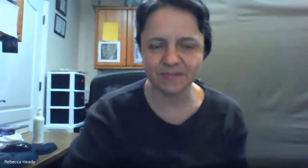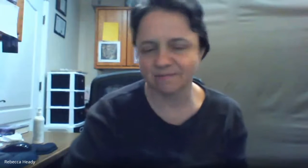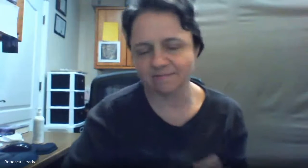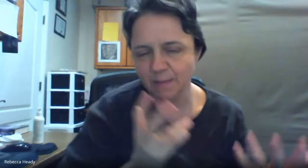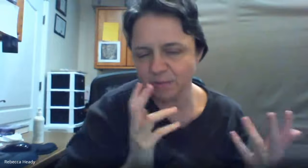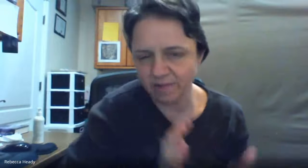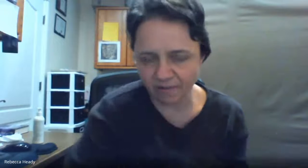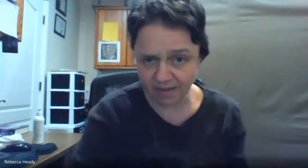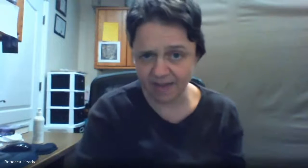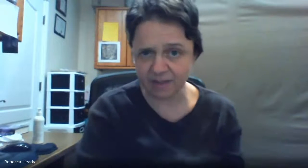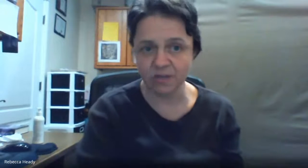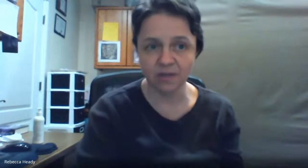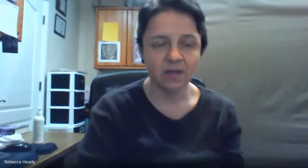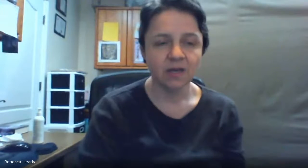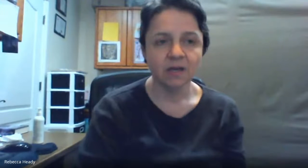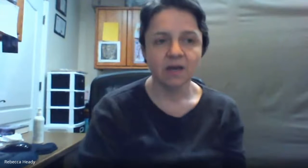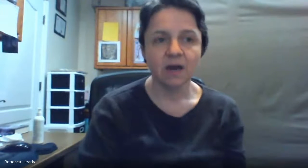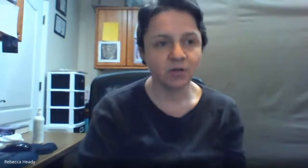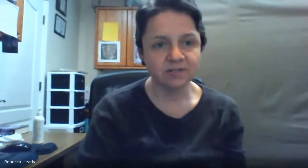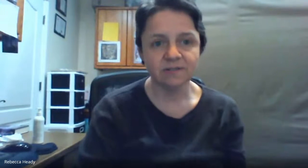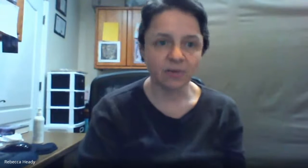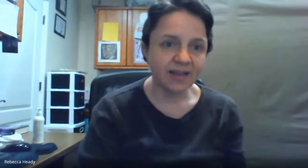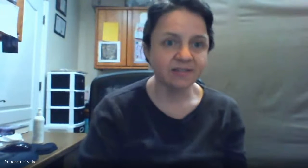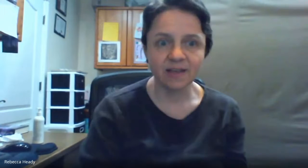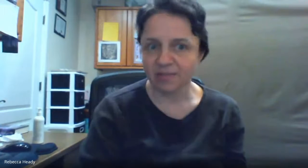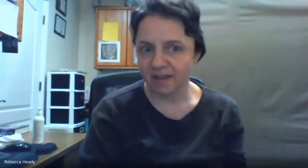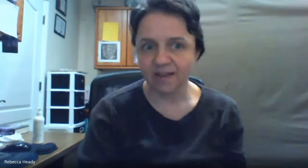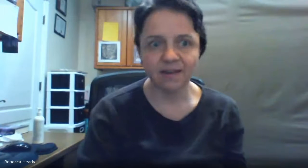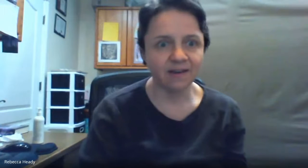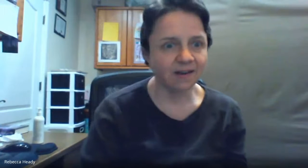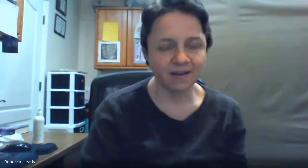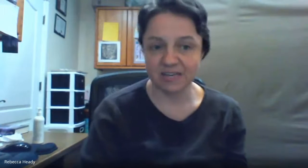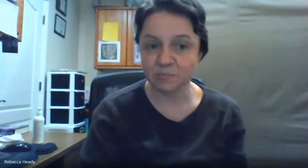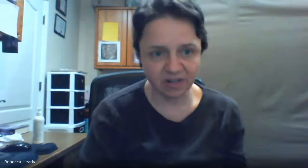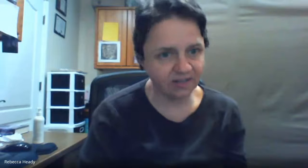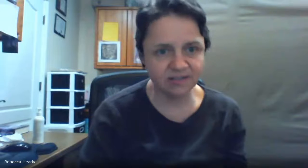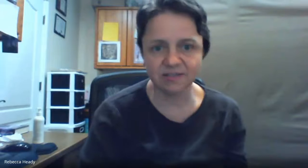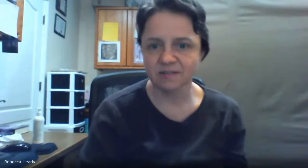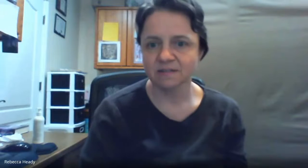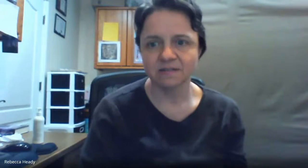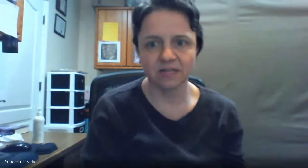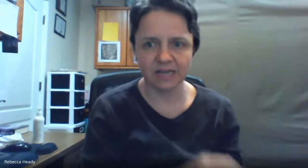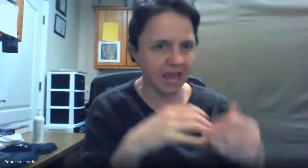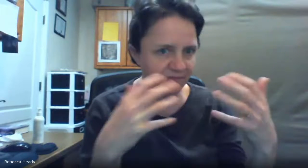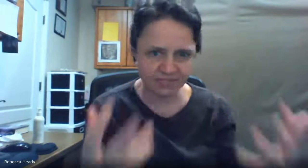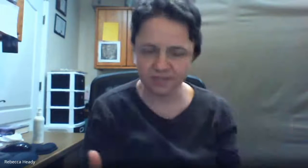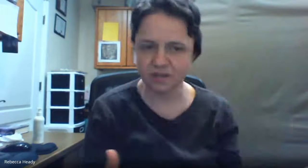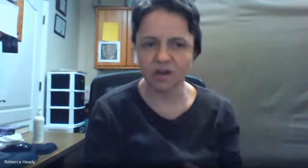means absolutely love it. And that can be a person, a place, a thing, an experience, like an emphasis